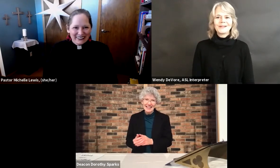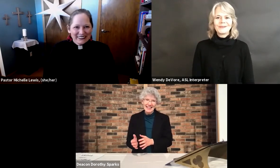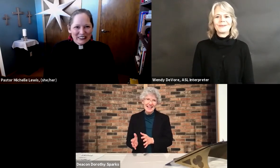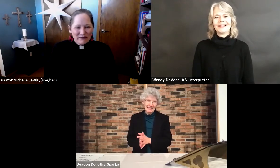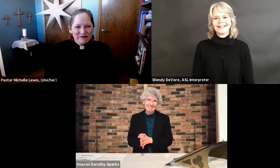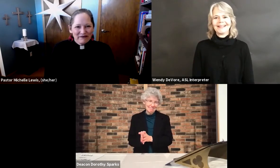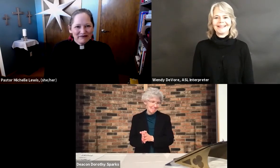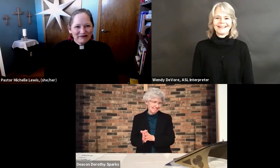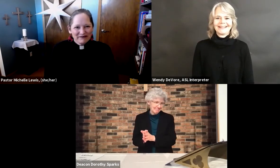too.